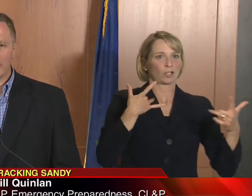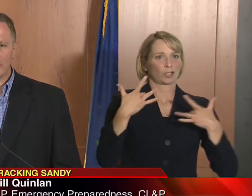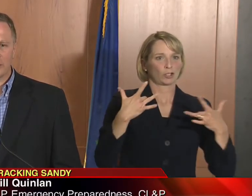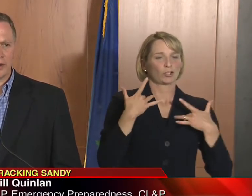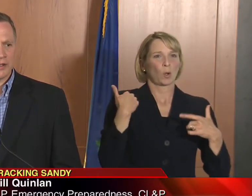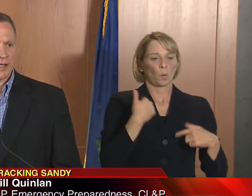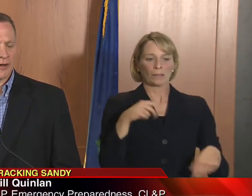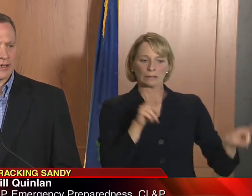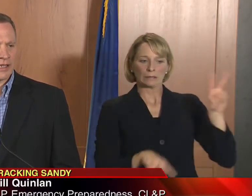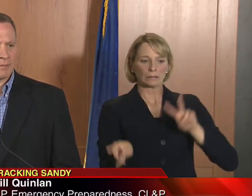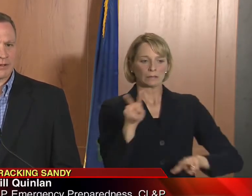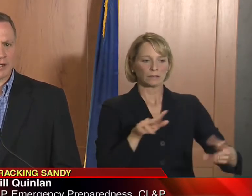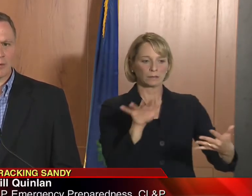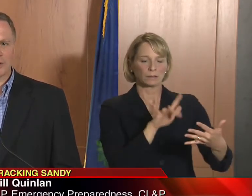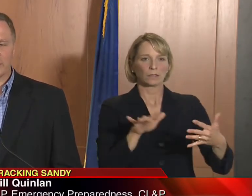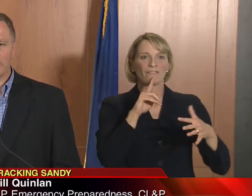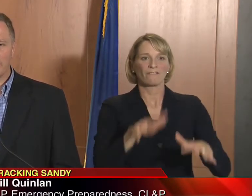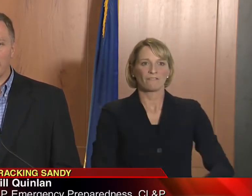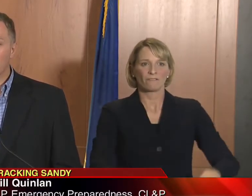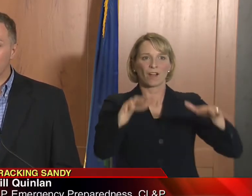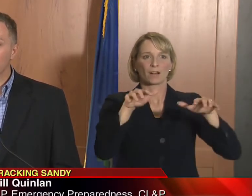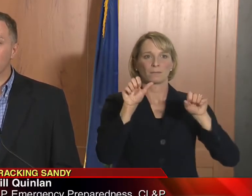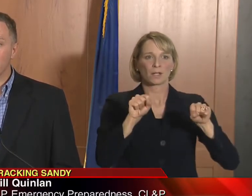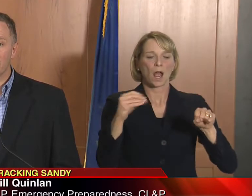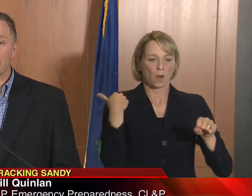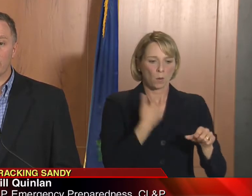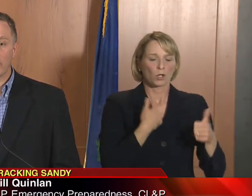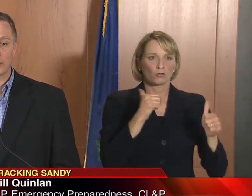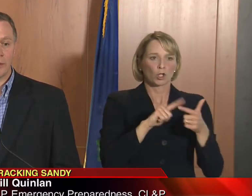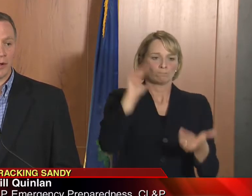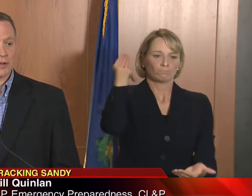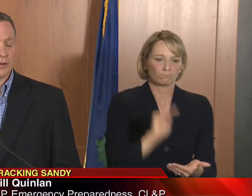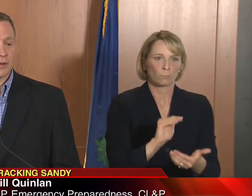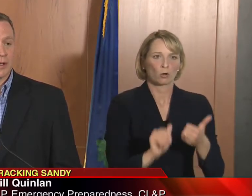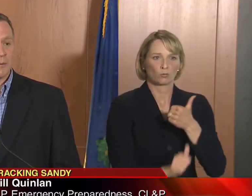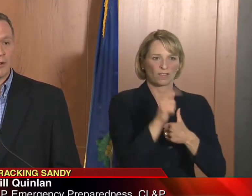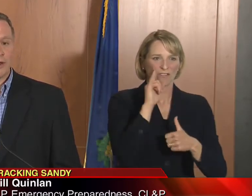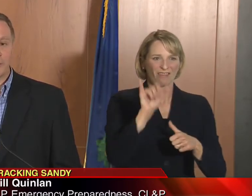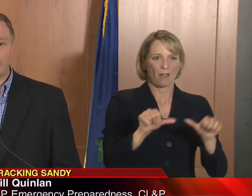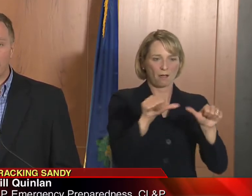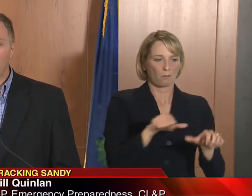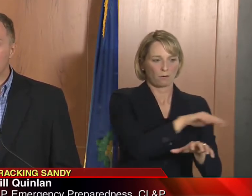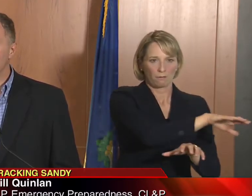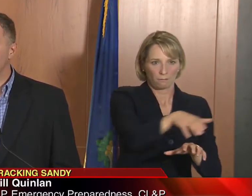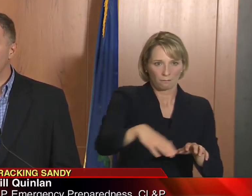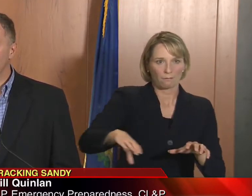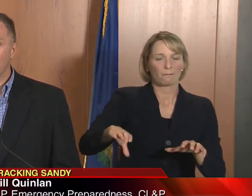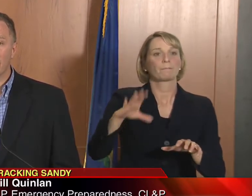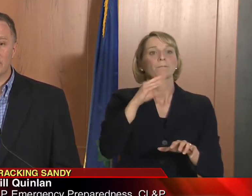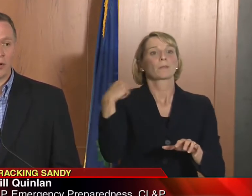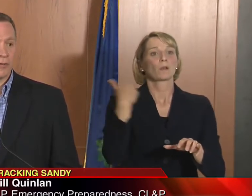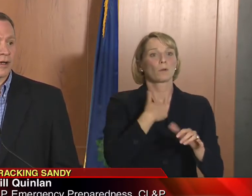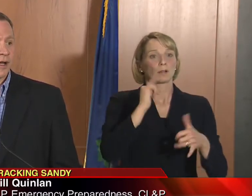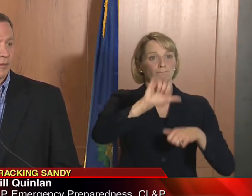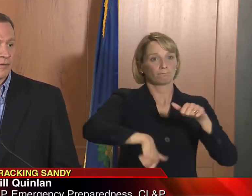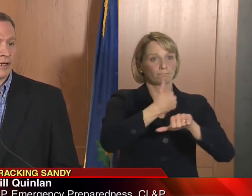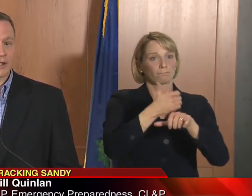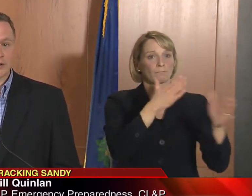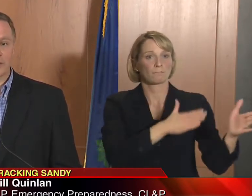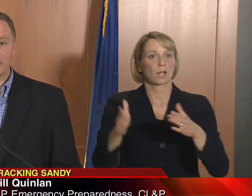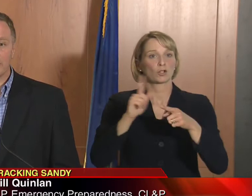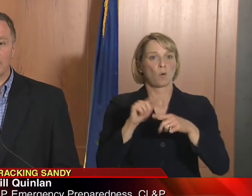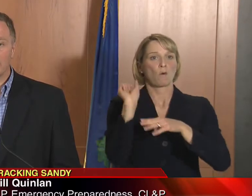flooding potential and taking all steps reasonably possible to reduce the risk. We are also putting in place plans to overcome